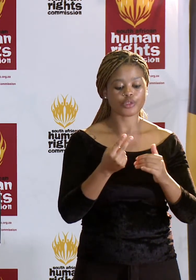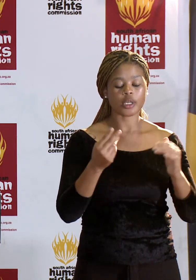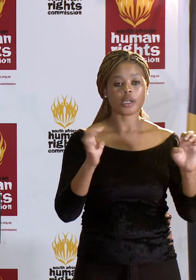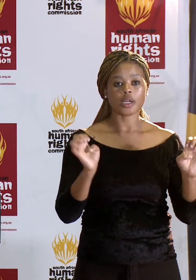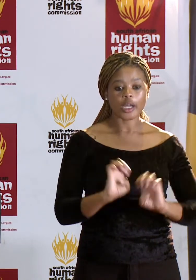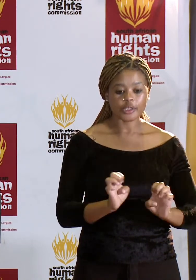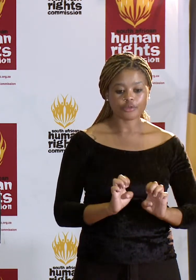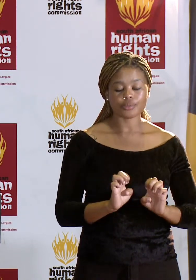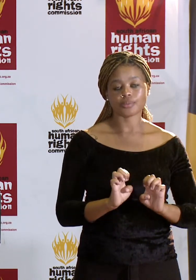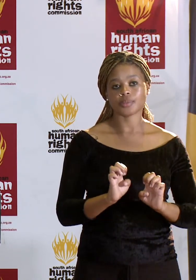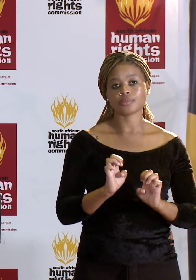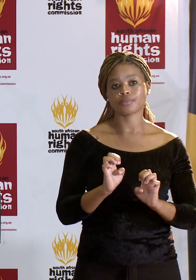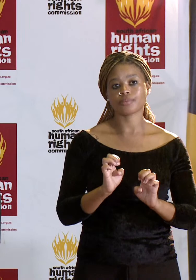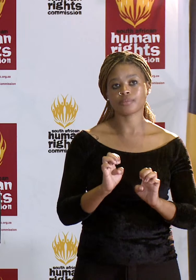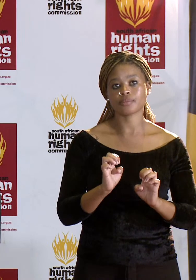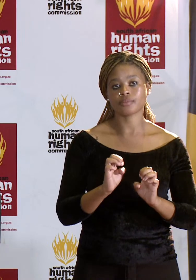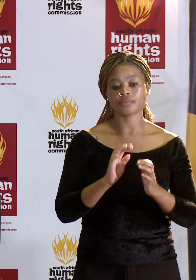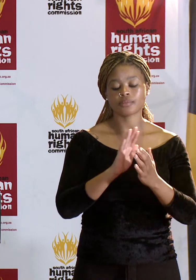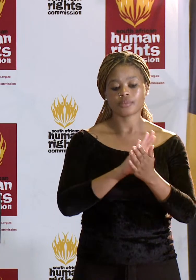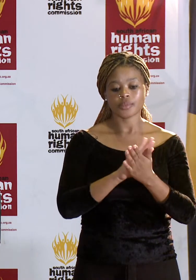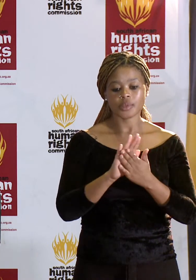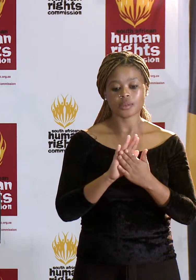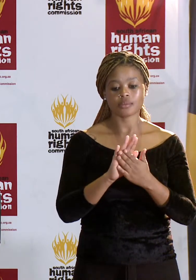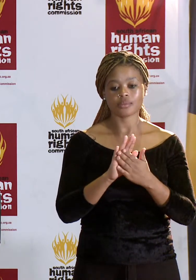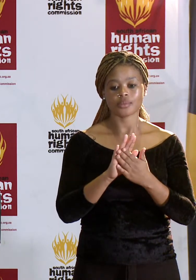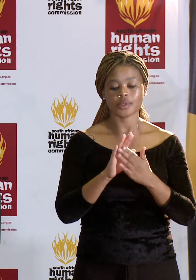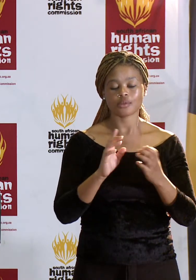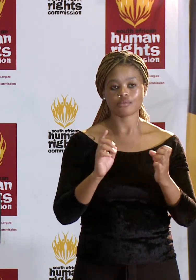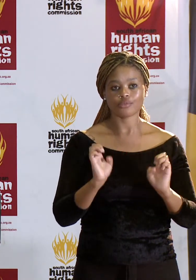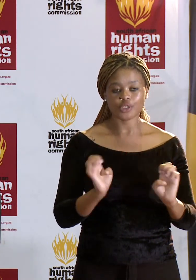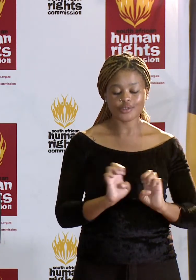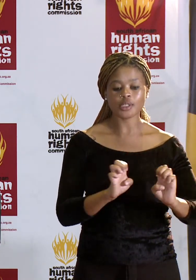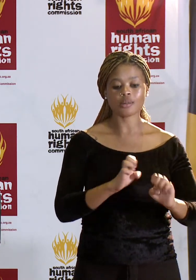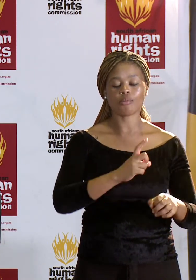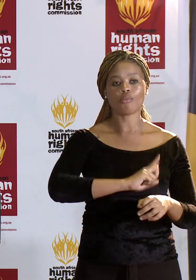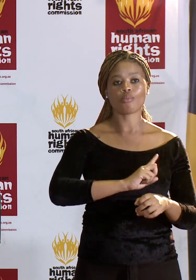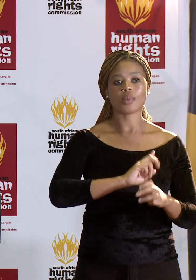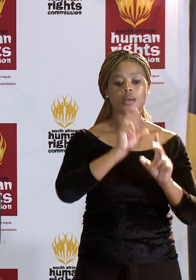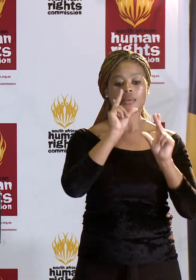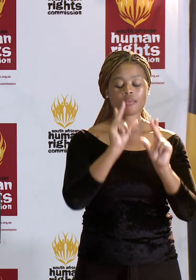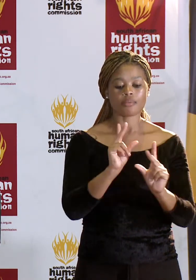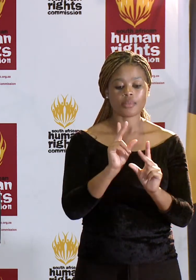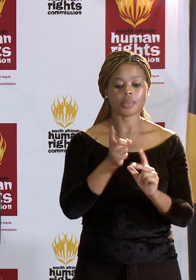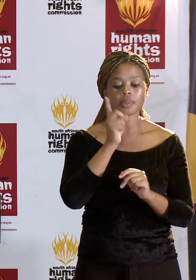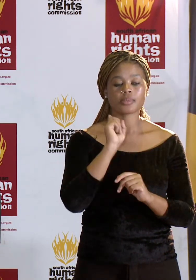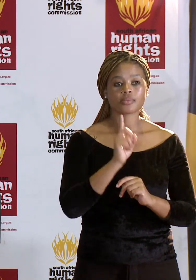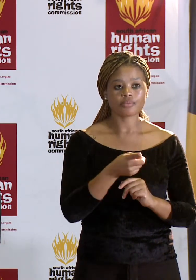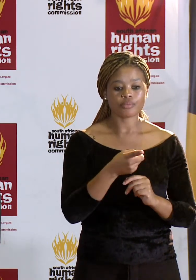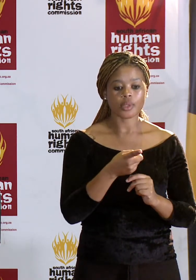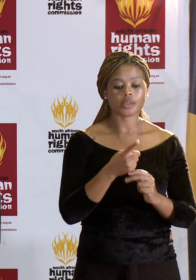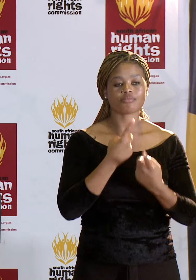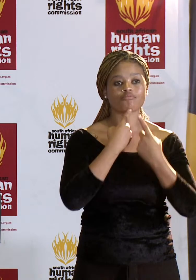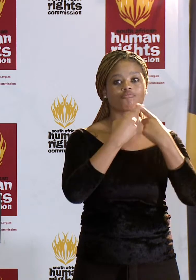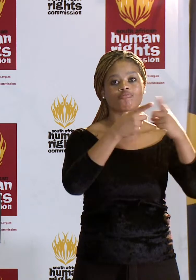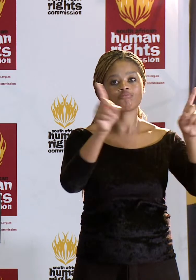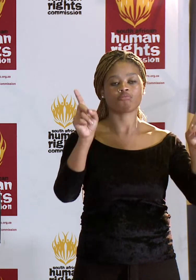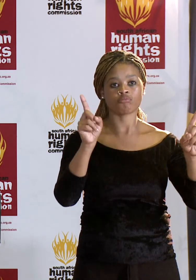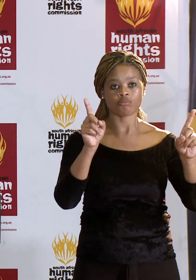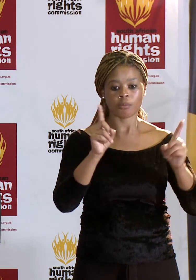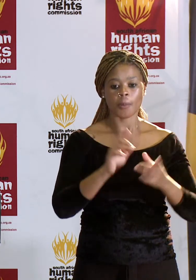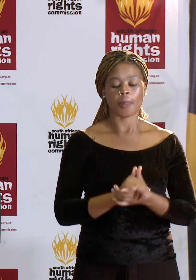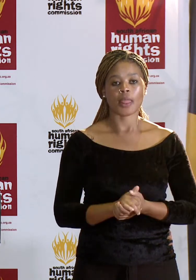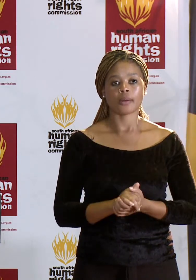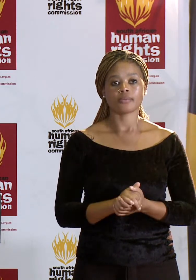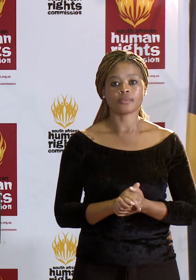agency, ingxamile, and agency, bakufuneka abantu ukuba bayihambise lo myalezo.